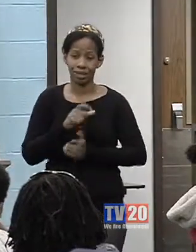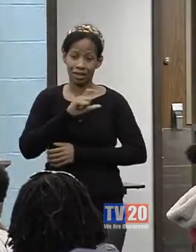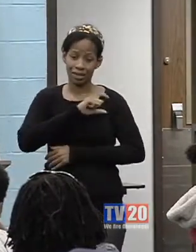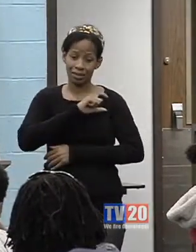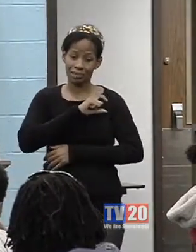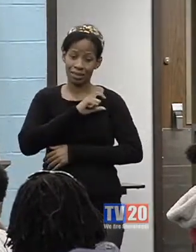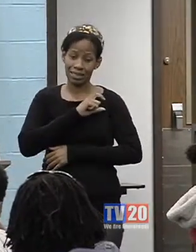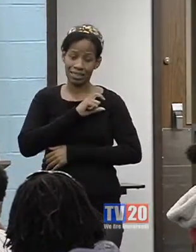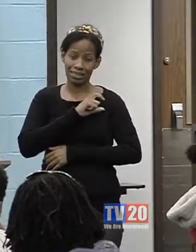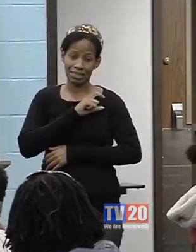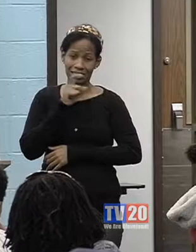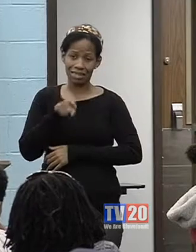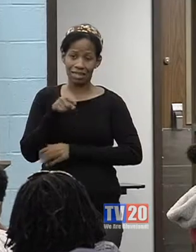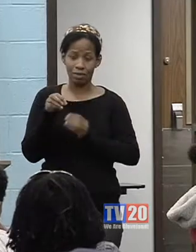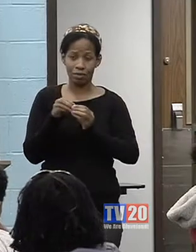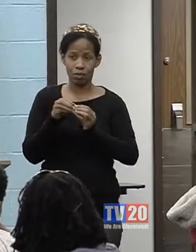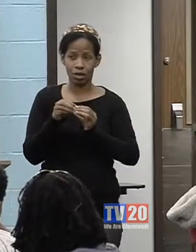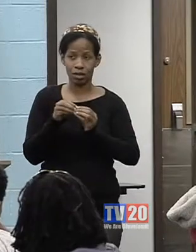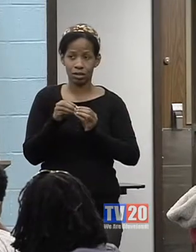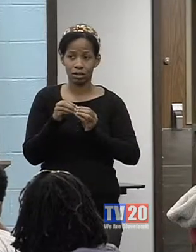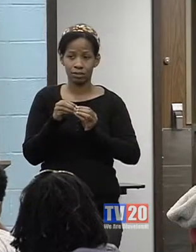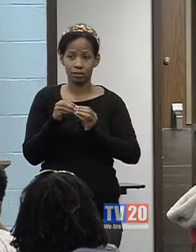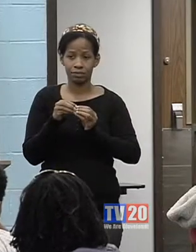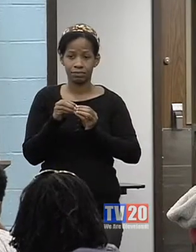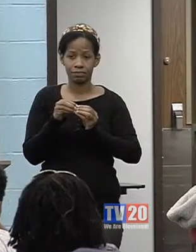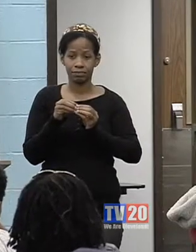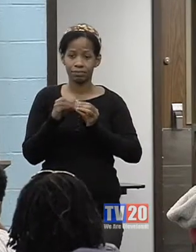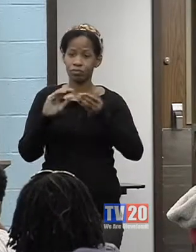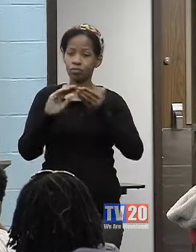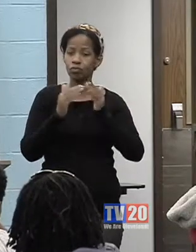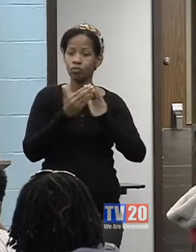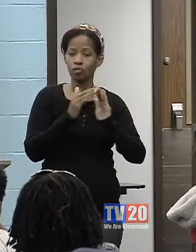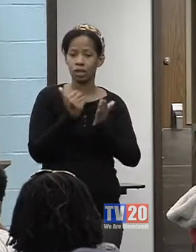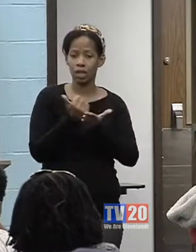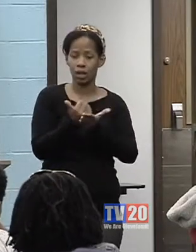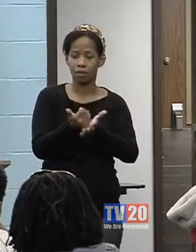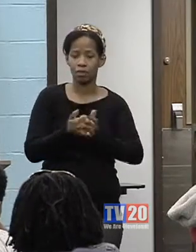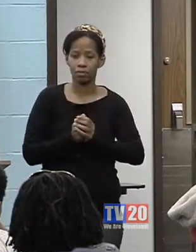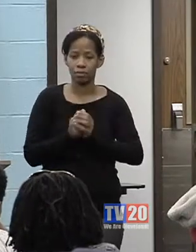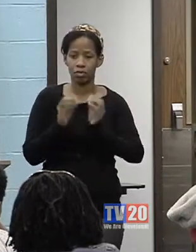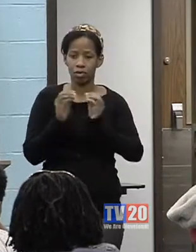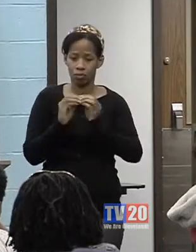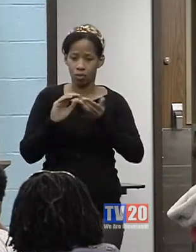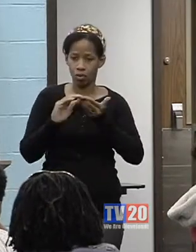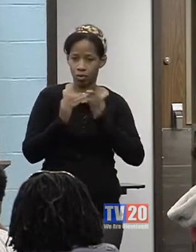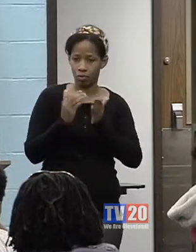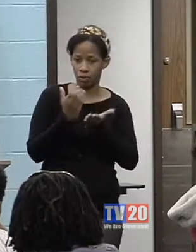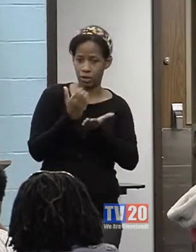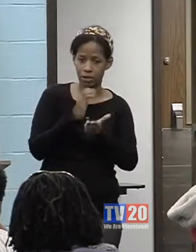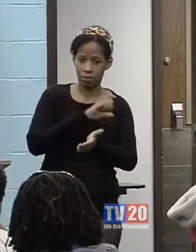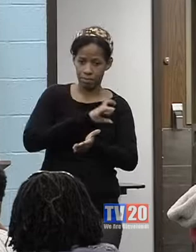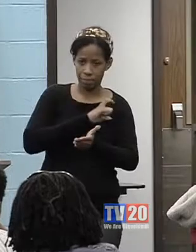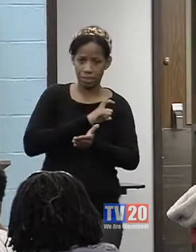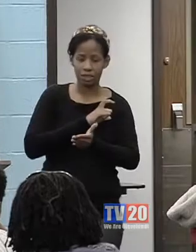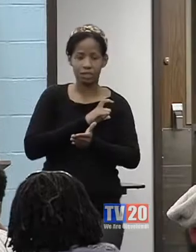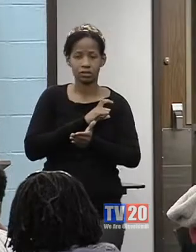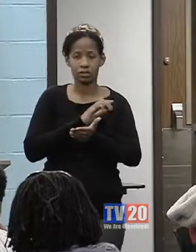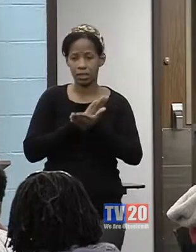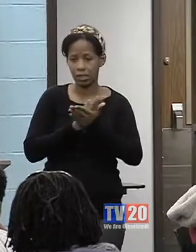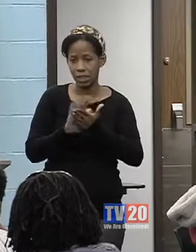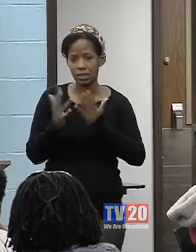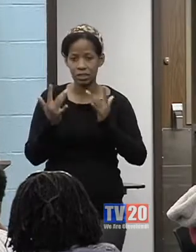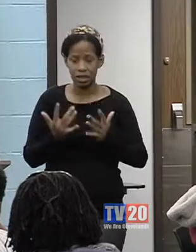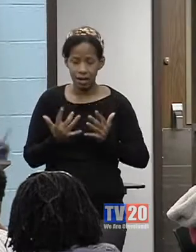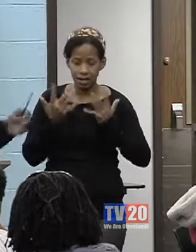with the police is community policing. If we had more community police officers to walk the beats and walk